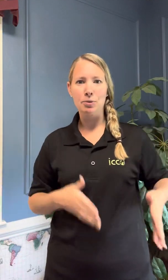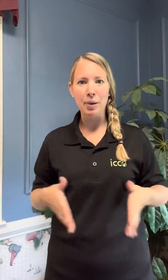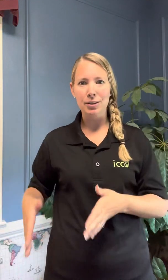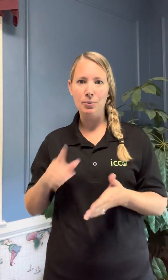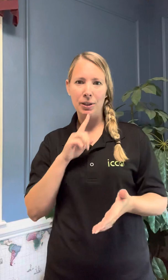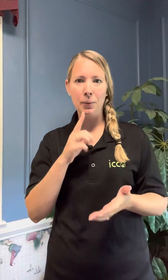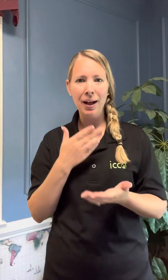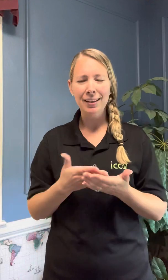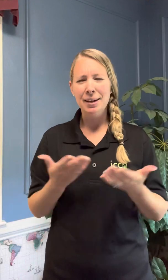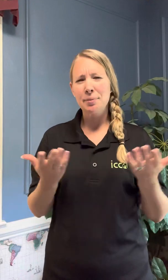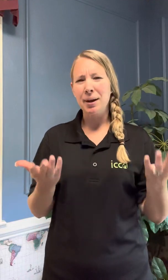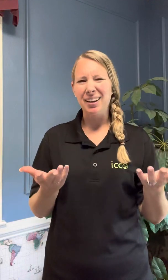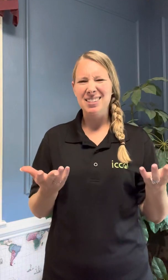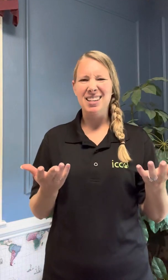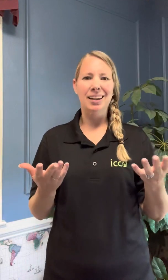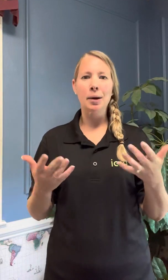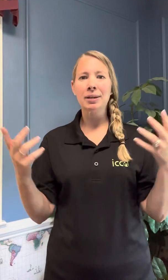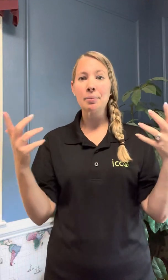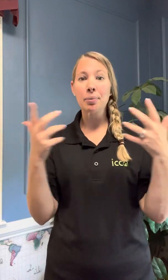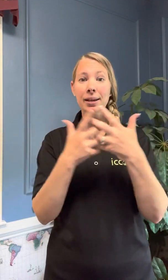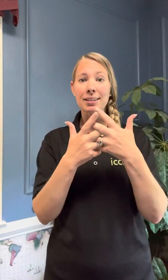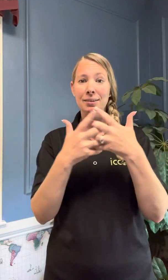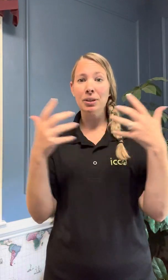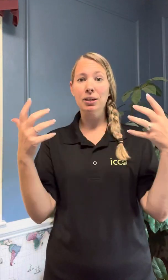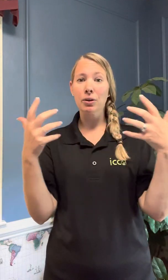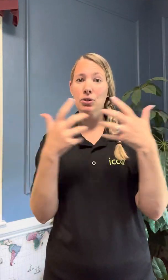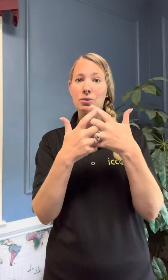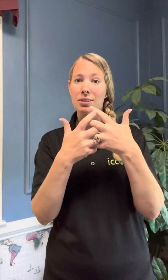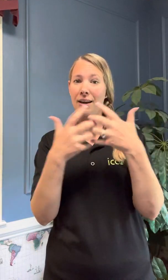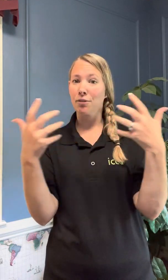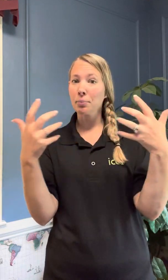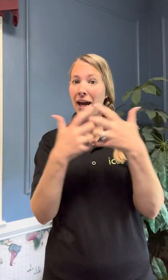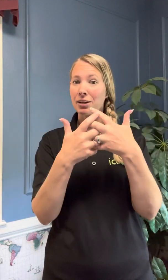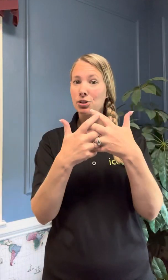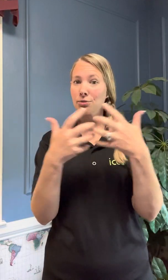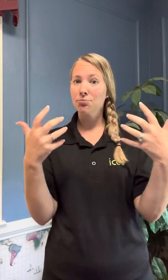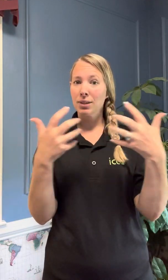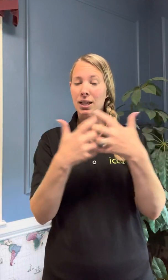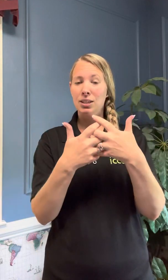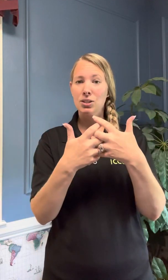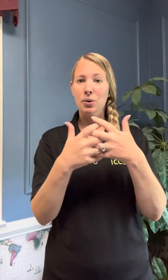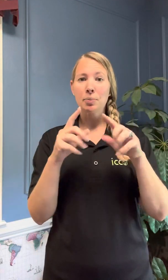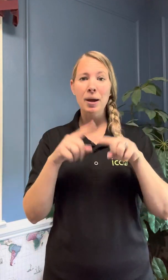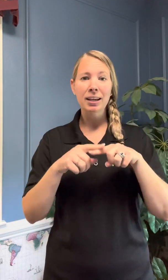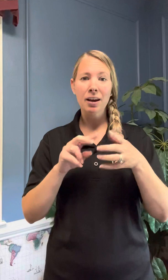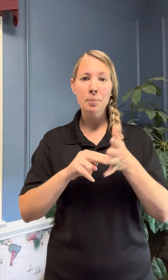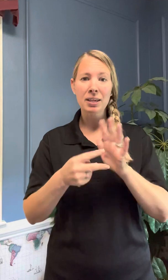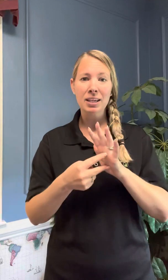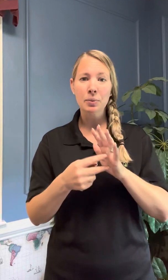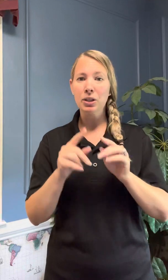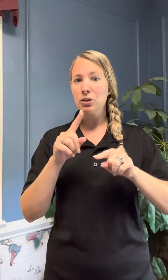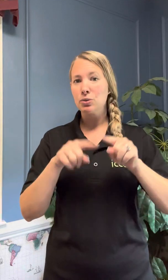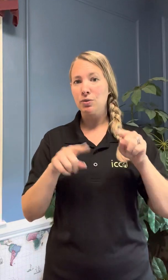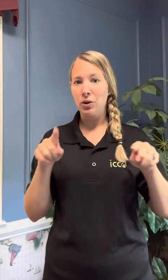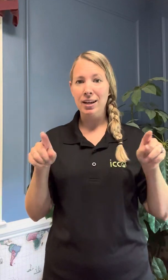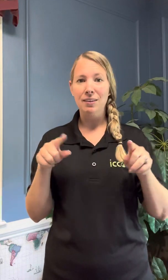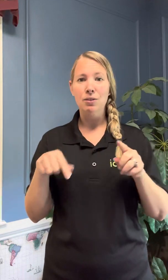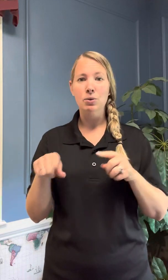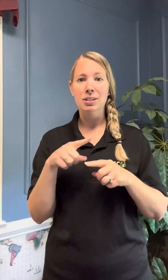pants really well. We might not say accompany, but we could also use a sign for match. So depending on the meaning, we could use a variety of those signs